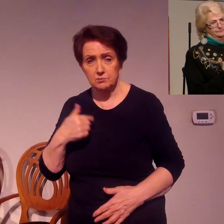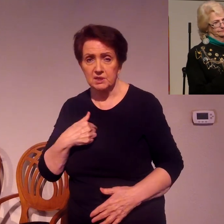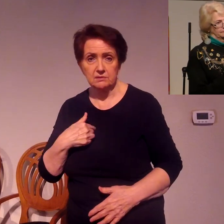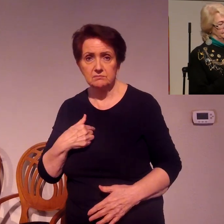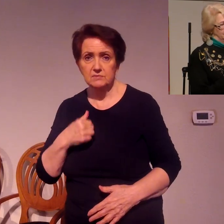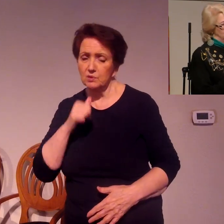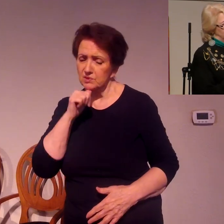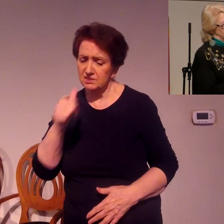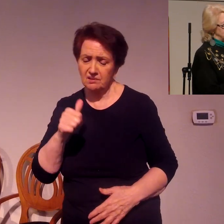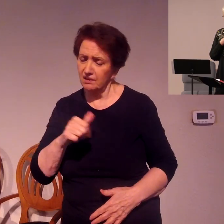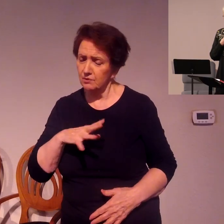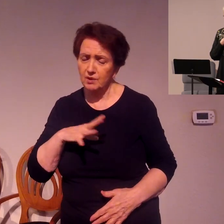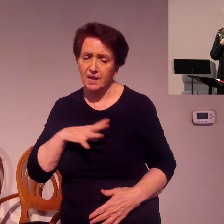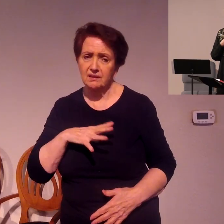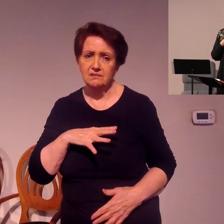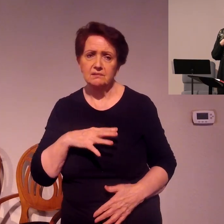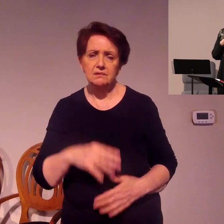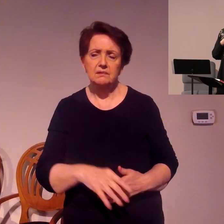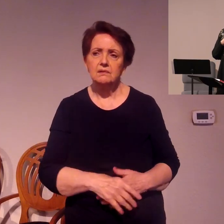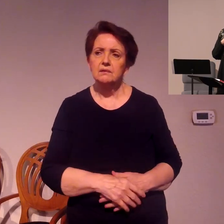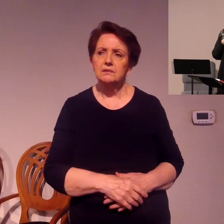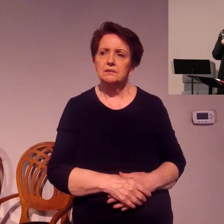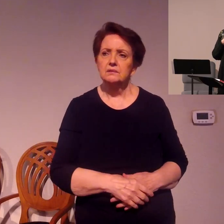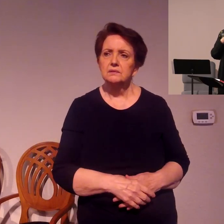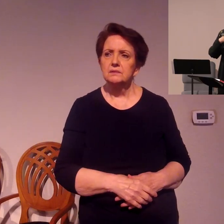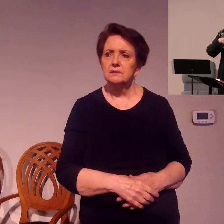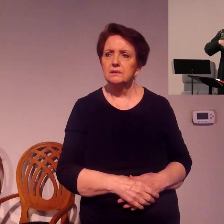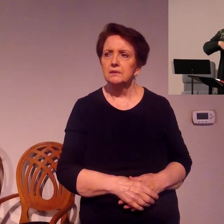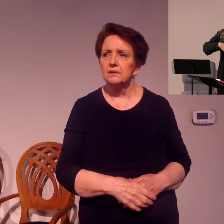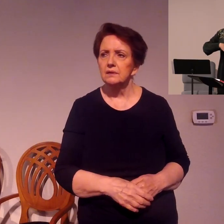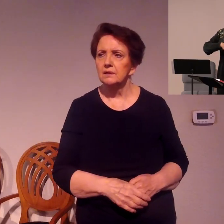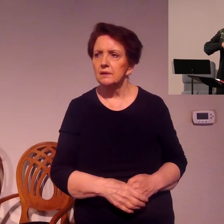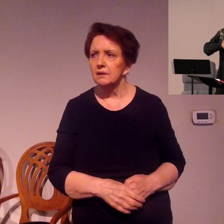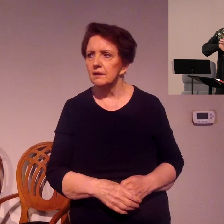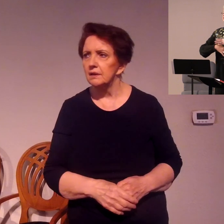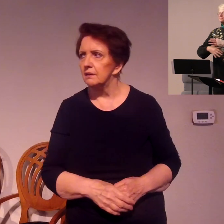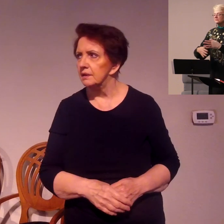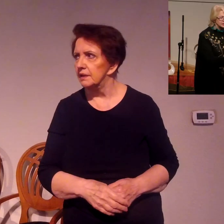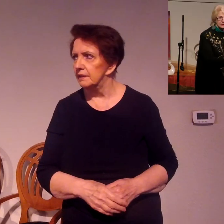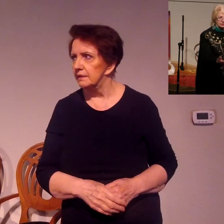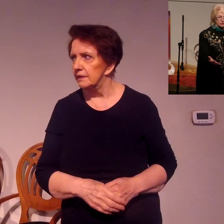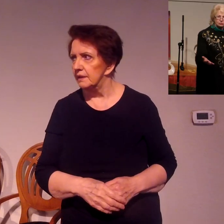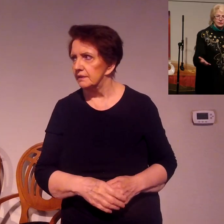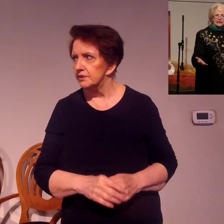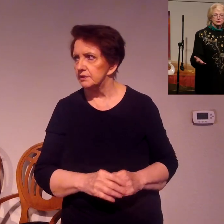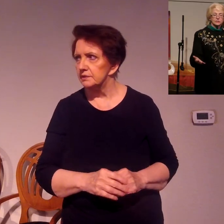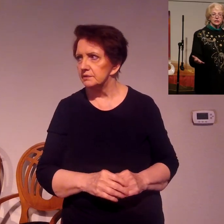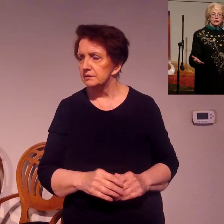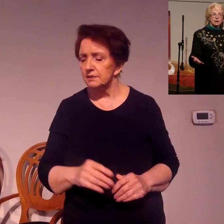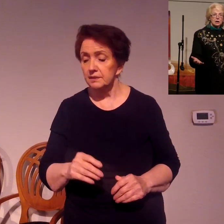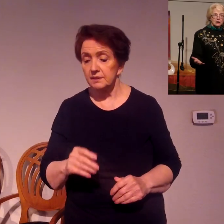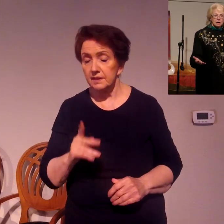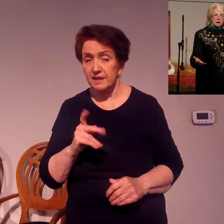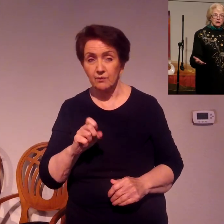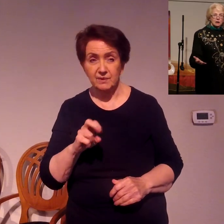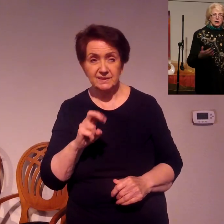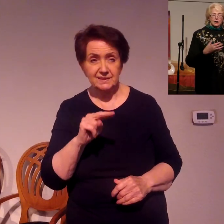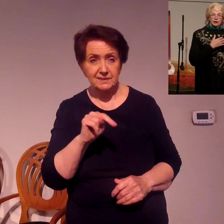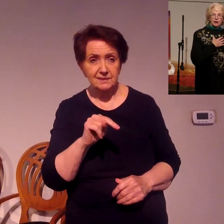was for me to need that much alone time. And she just gifted it to me, and it was like,